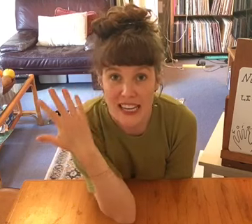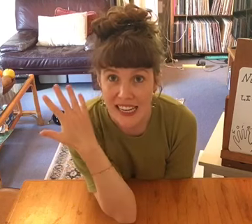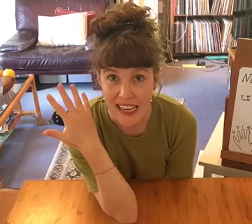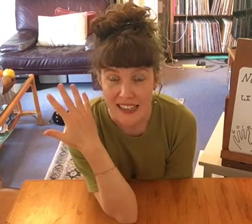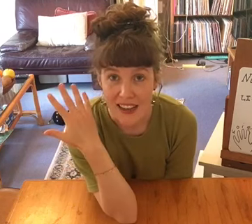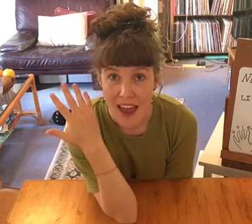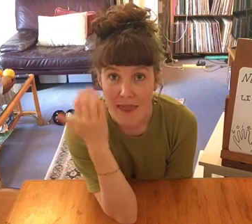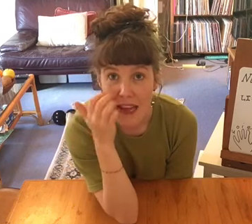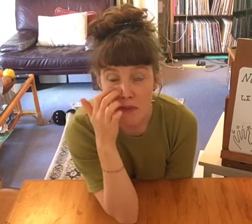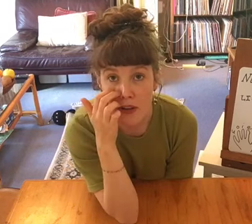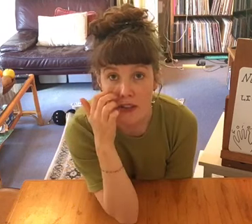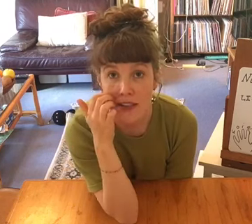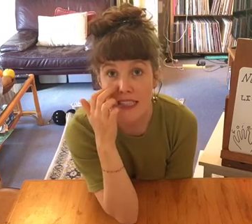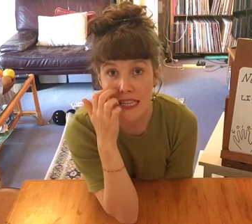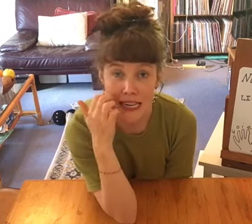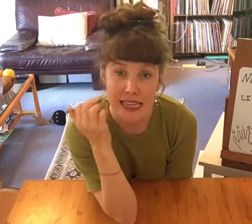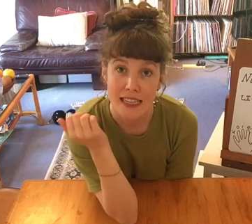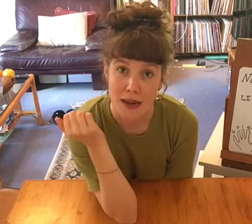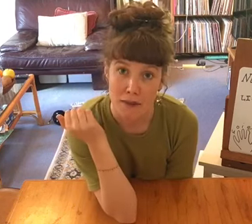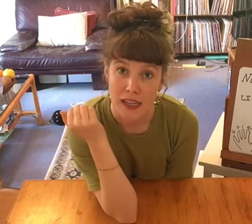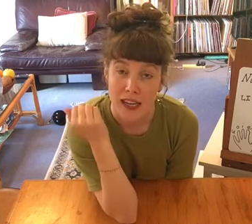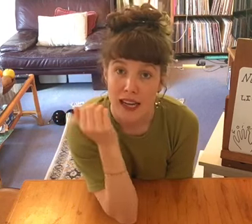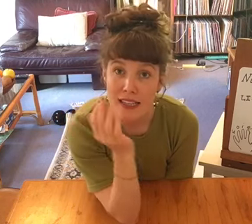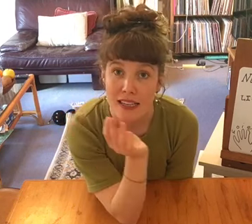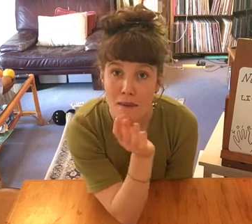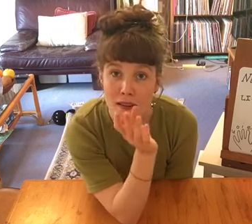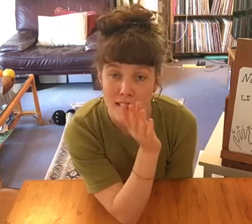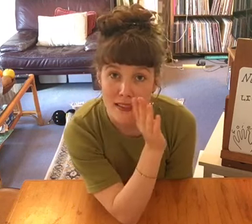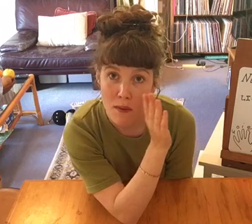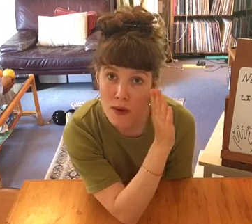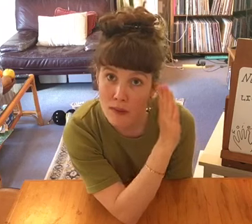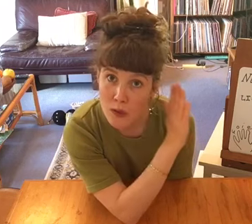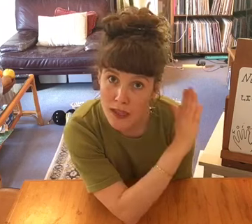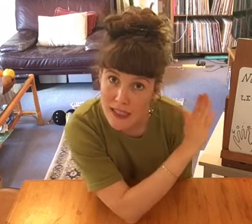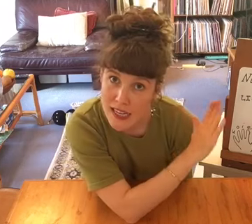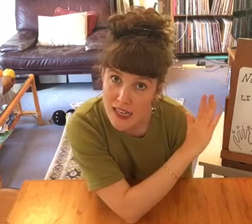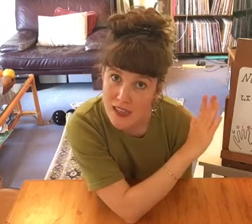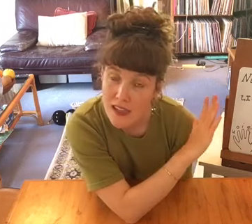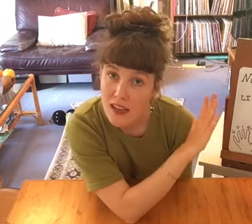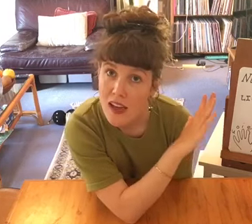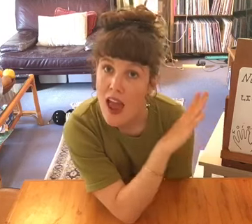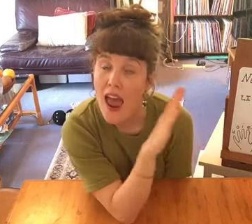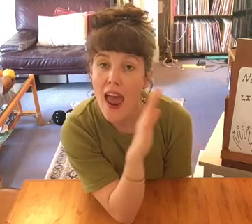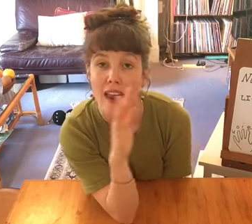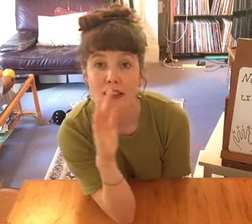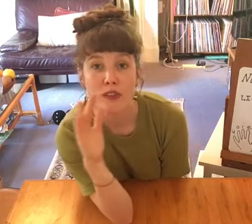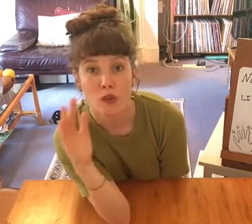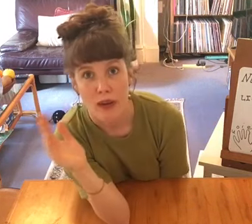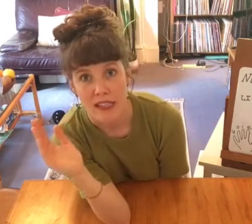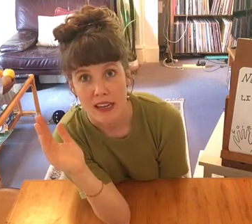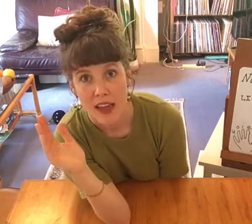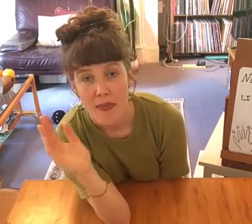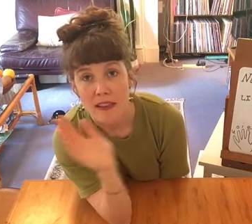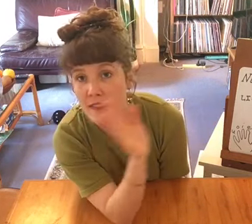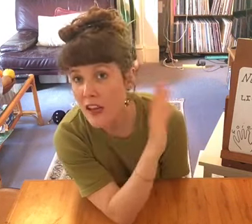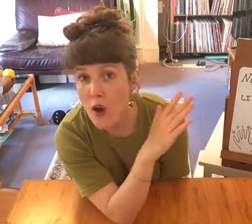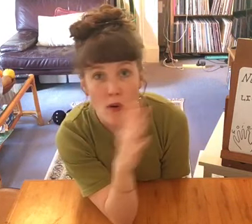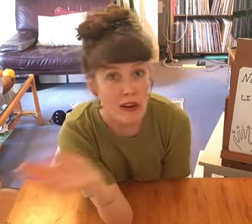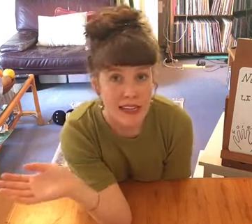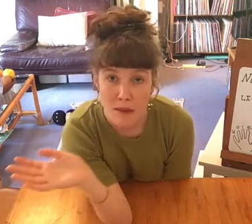it. And that's because it's a teen number. It's a number that's somewhere between 10 and 20. These are the only numbers